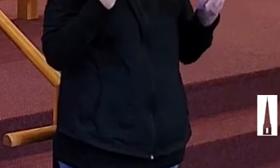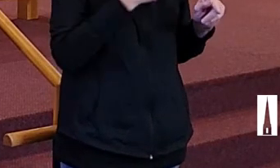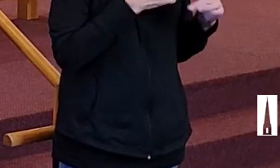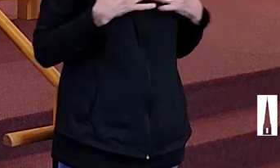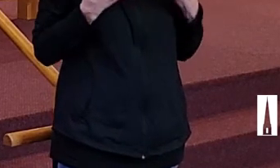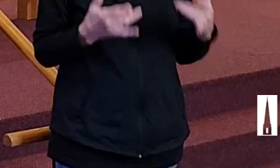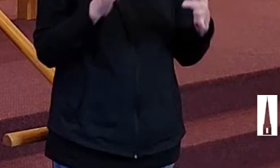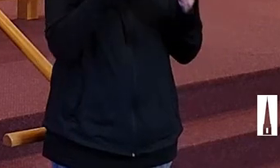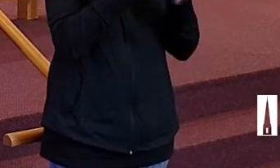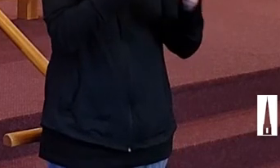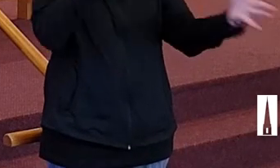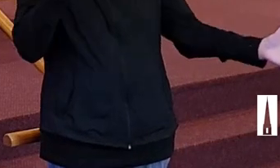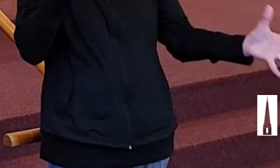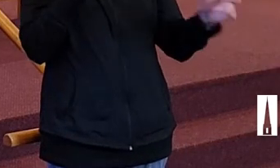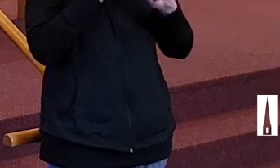is.